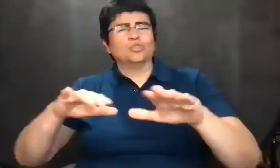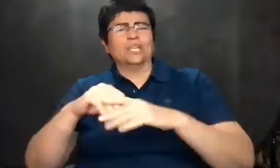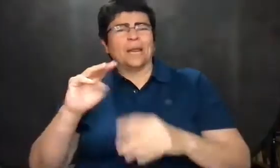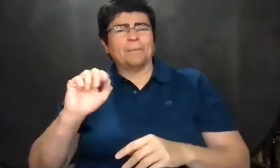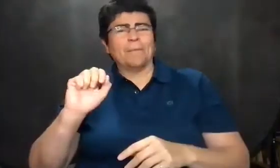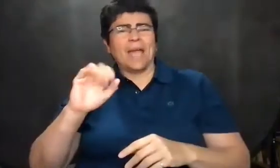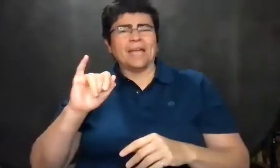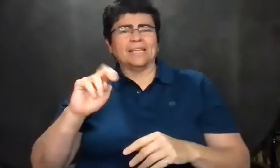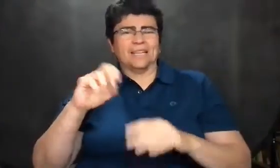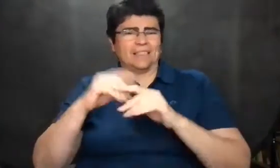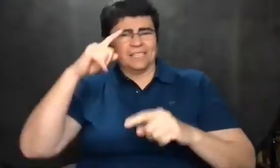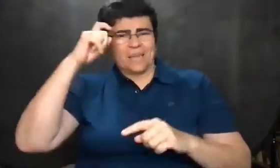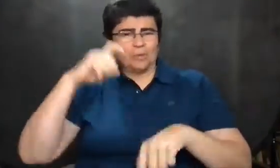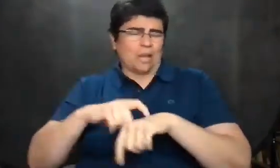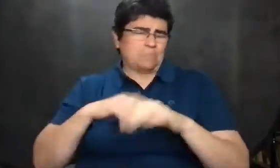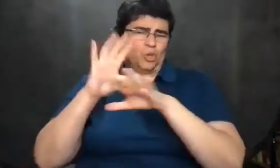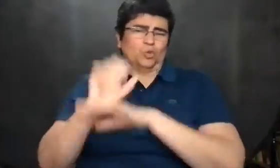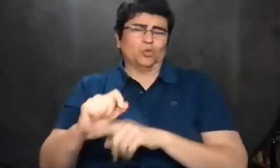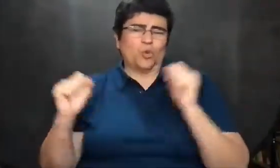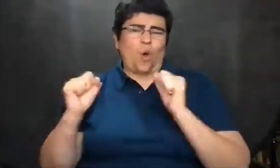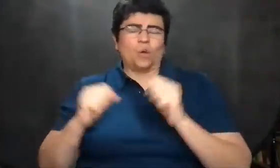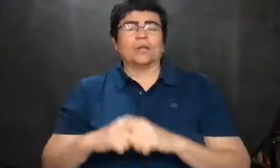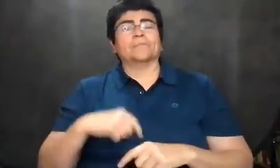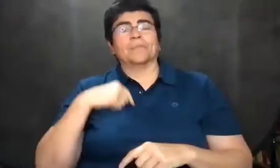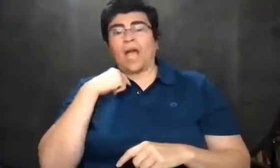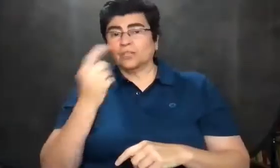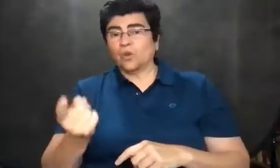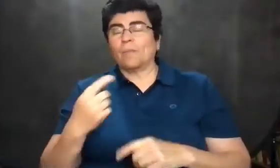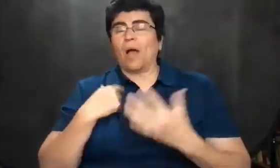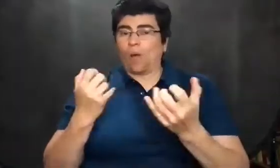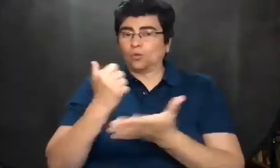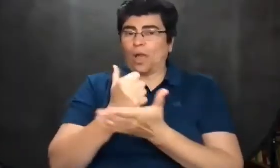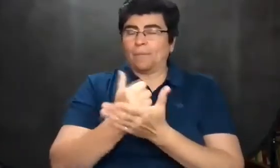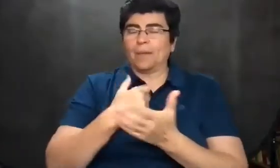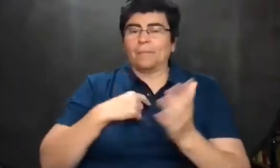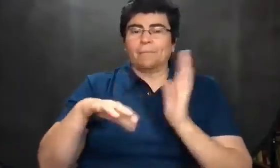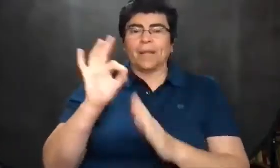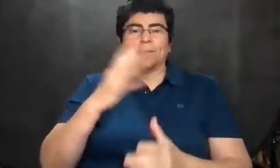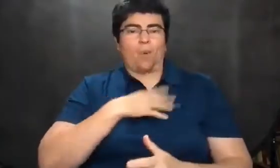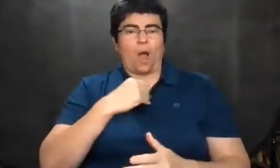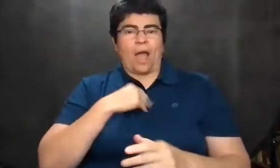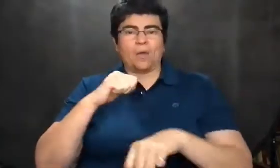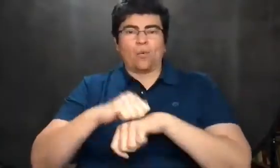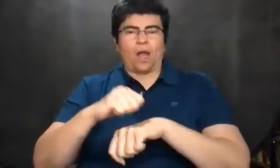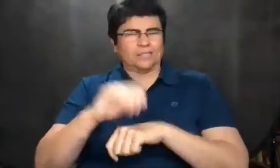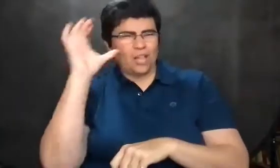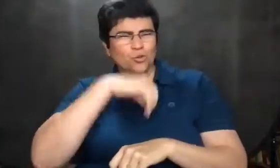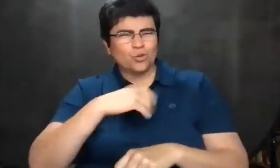we're used to it being cold. And then I told him that I wanted him to help me pick up these white rocks. There were these unusual white rocks on the beach and they